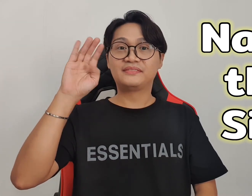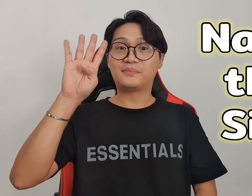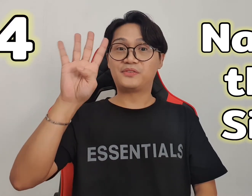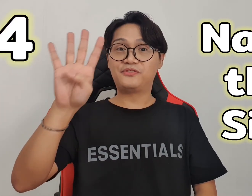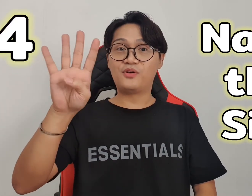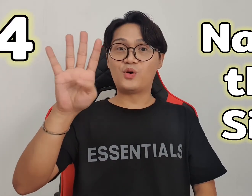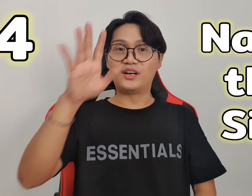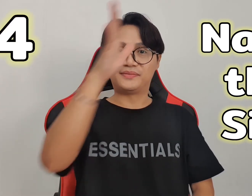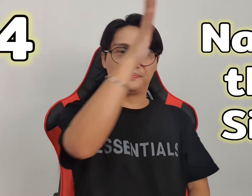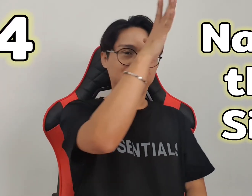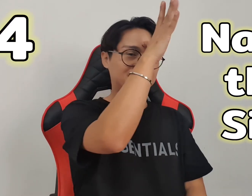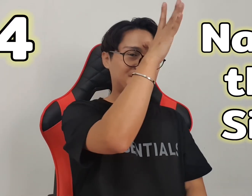Number 4.